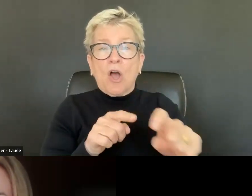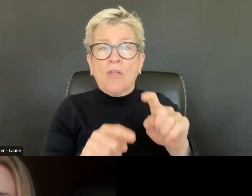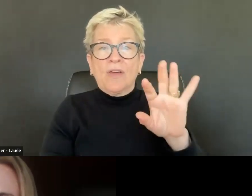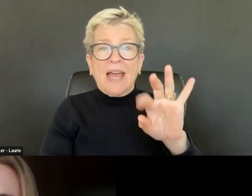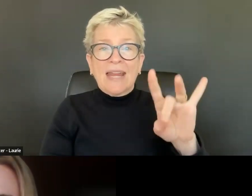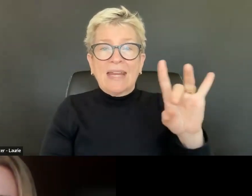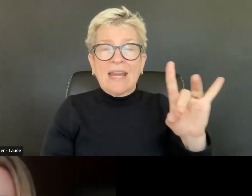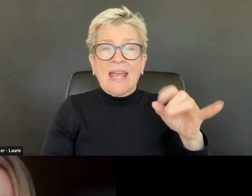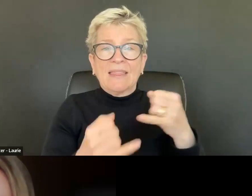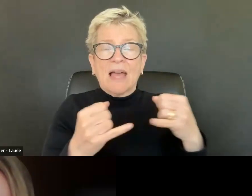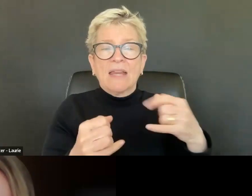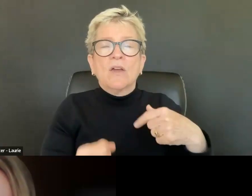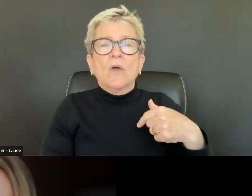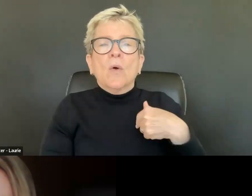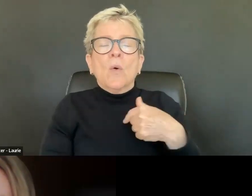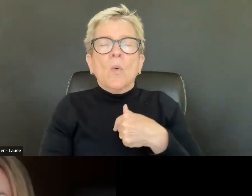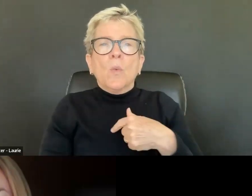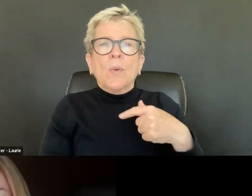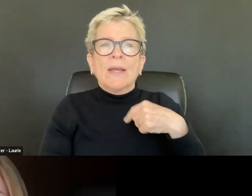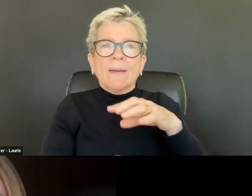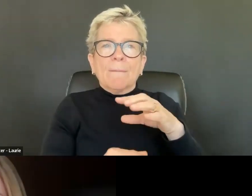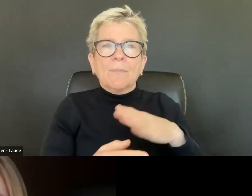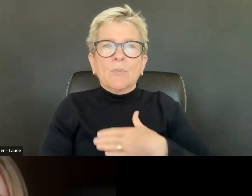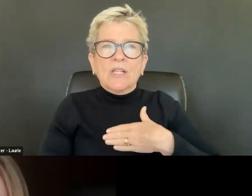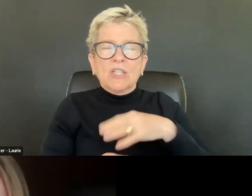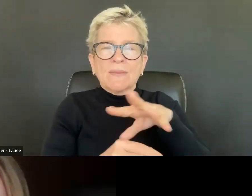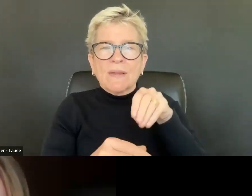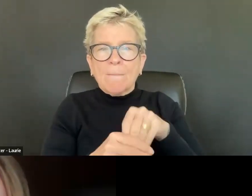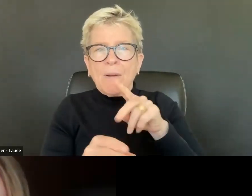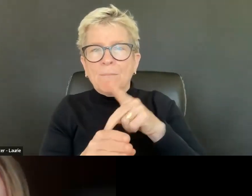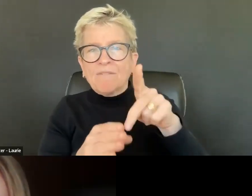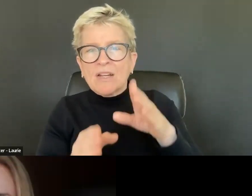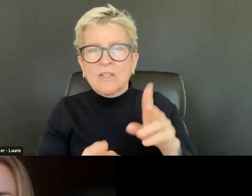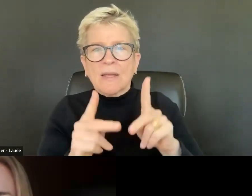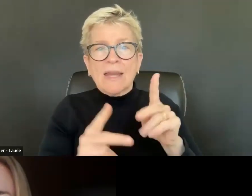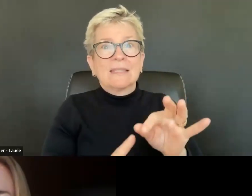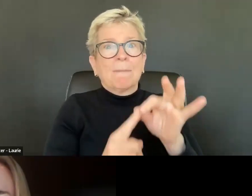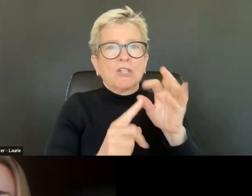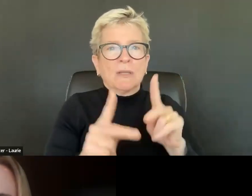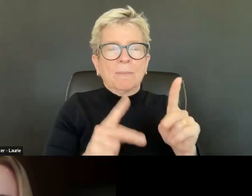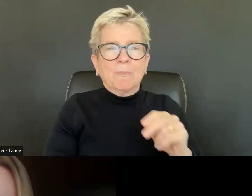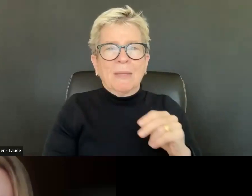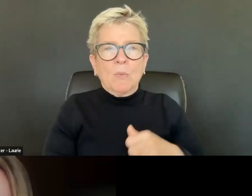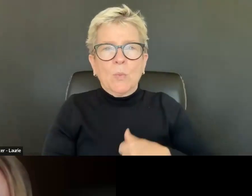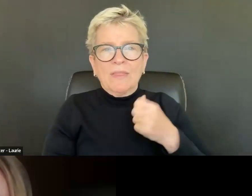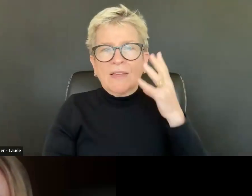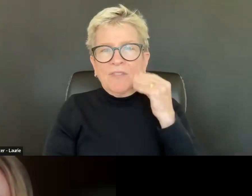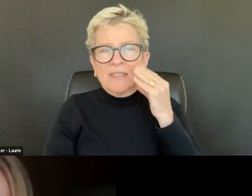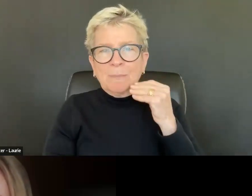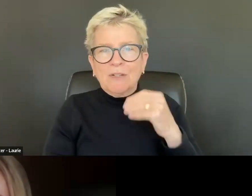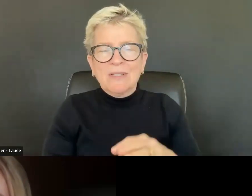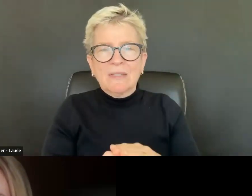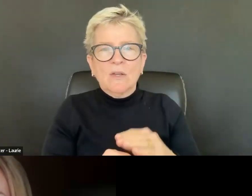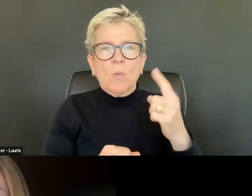of community members and professionals, and most especially people with lived experience. One of the greatest strengths of the